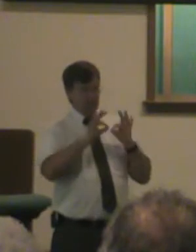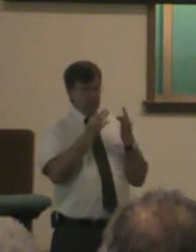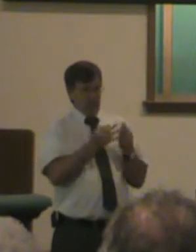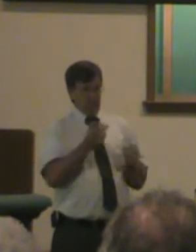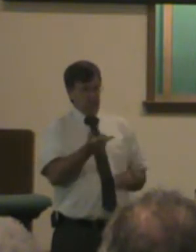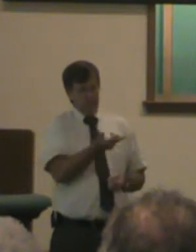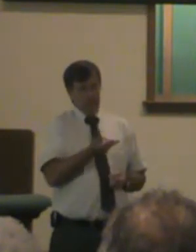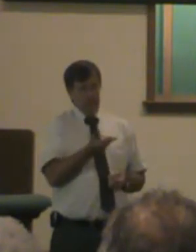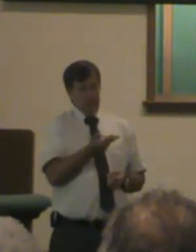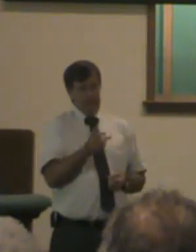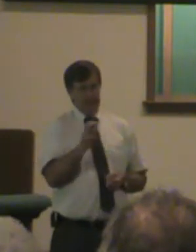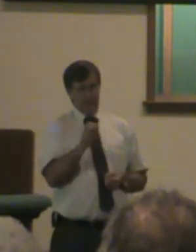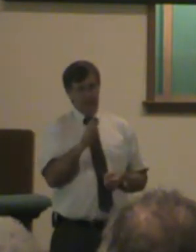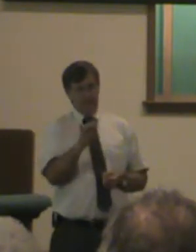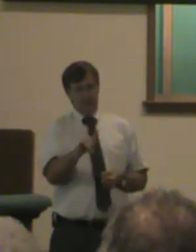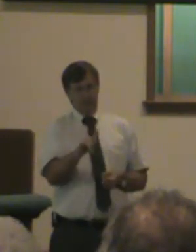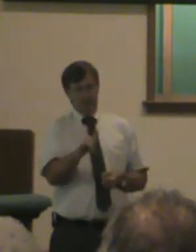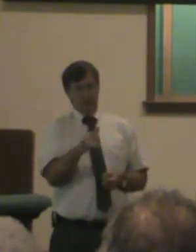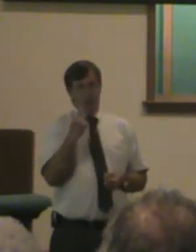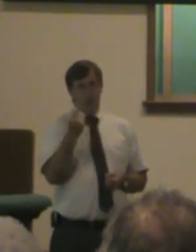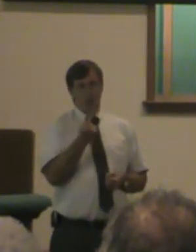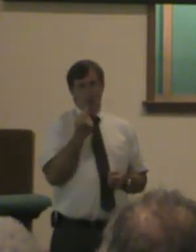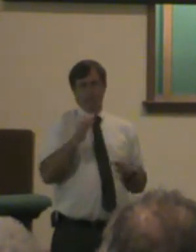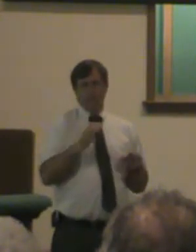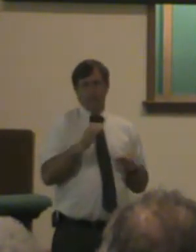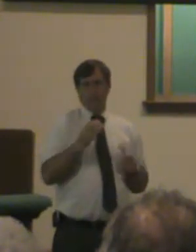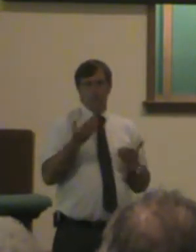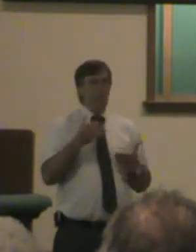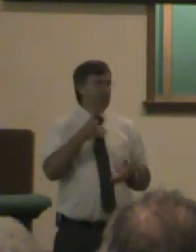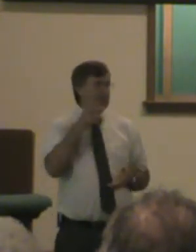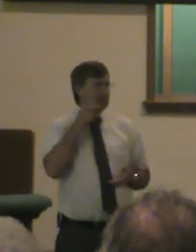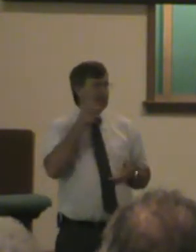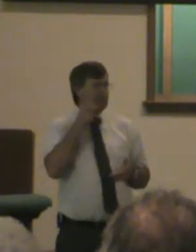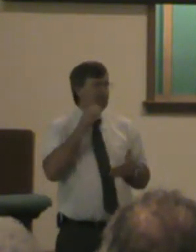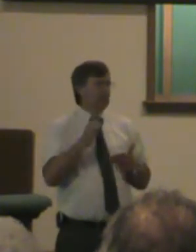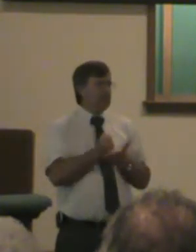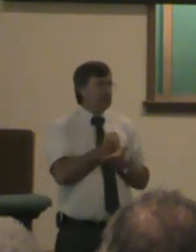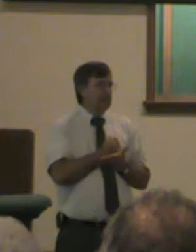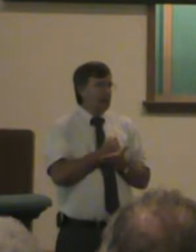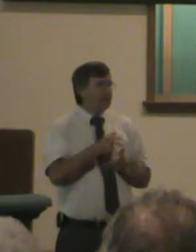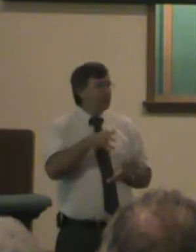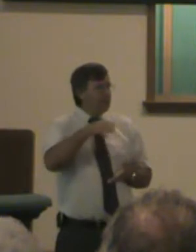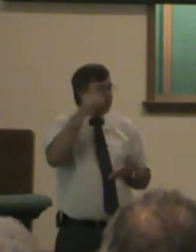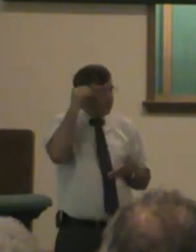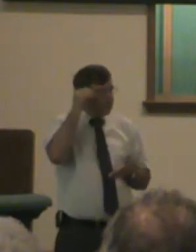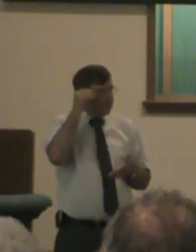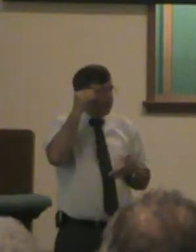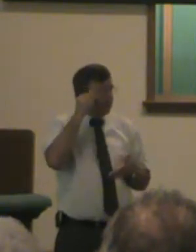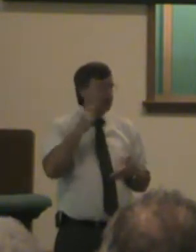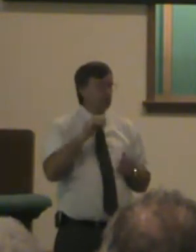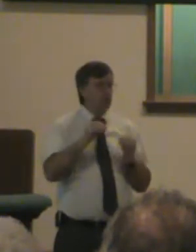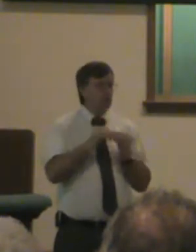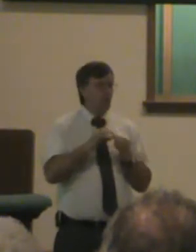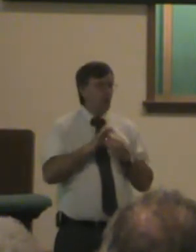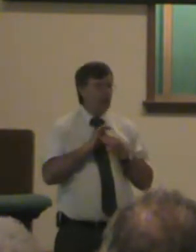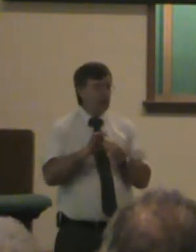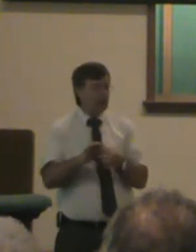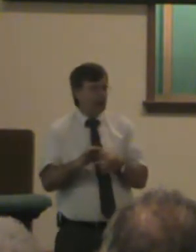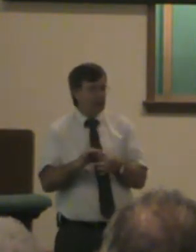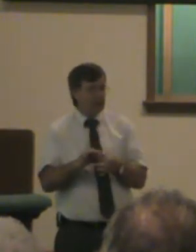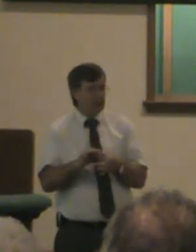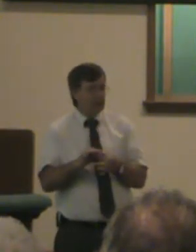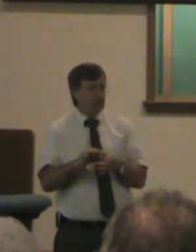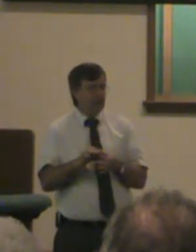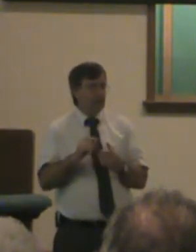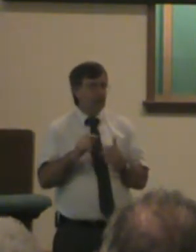find that Mary is the one who always seems to be listening for a chance to learn more. I see her as more connected to the